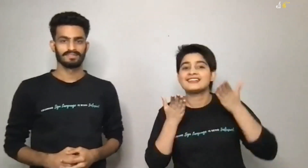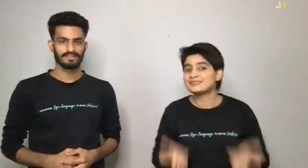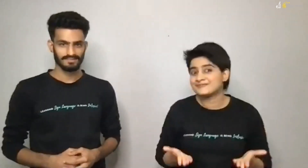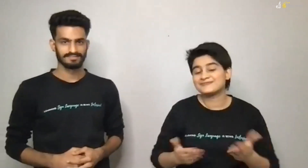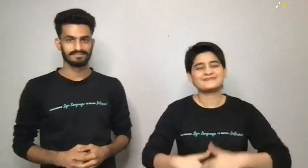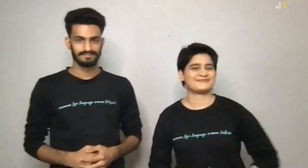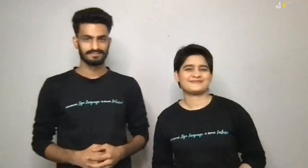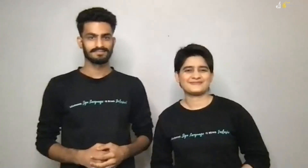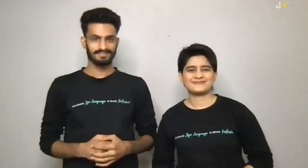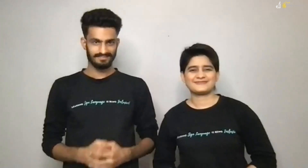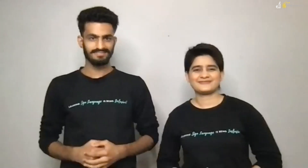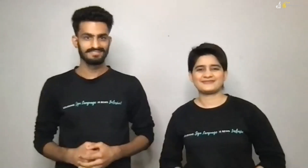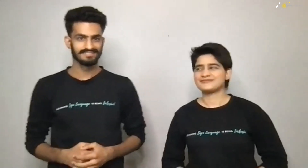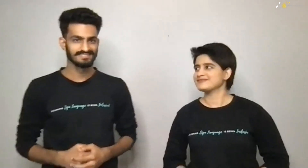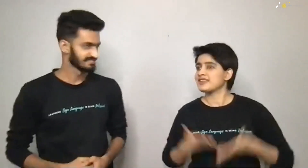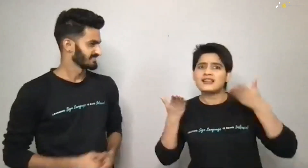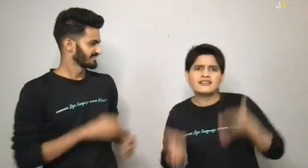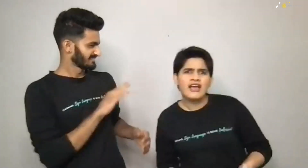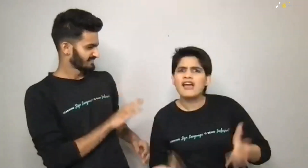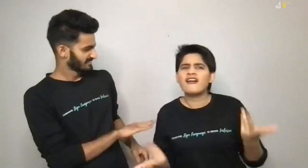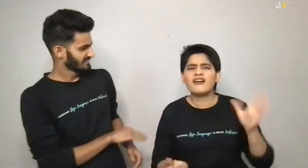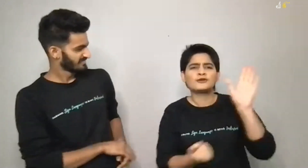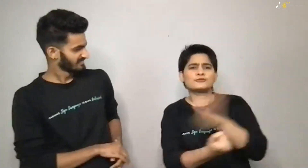DTISL student in Delhi.